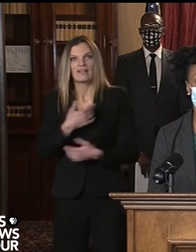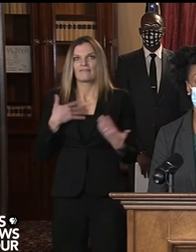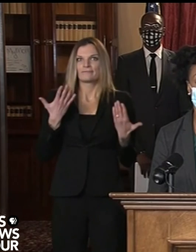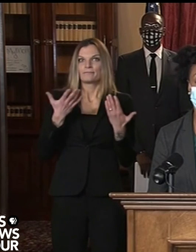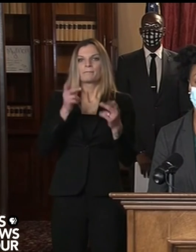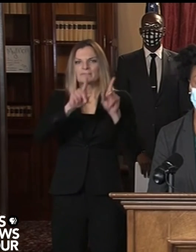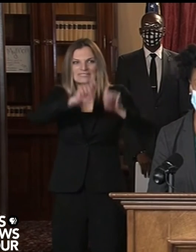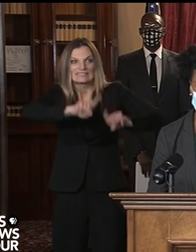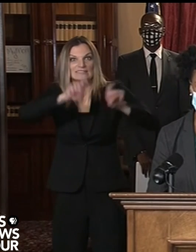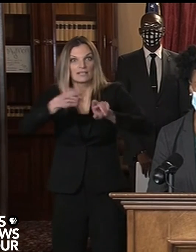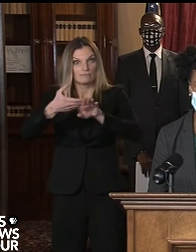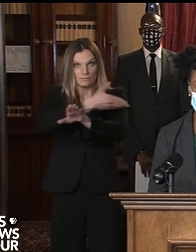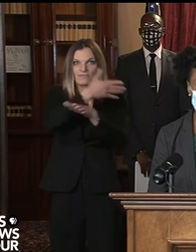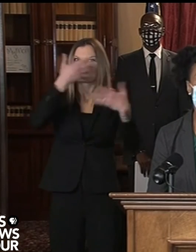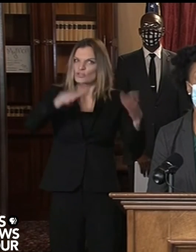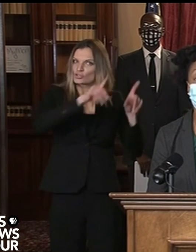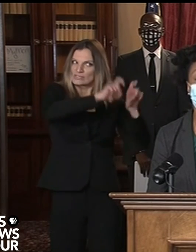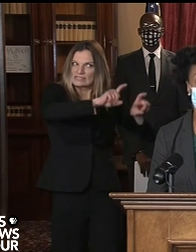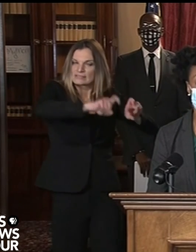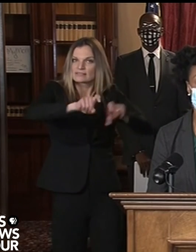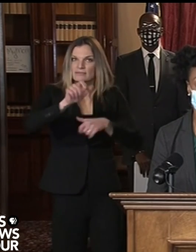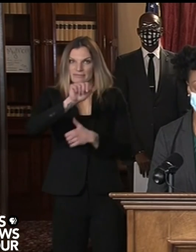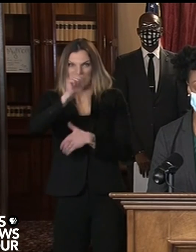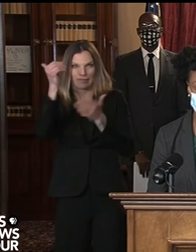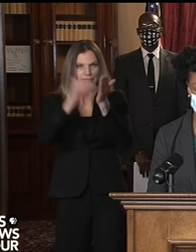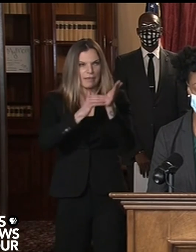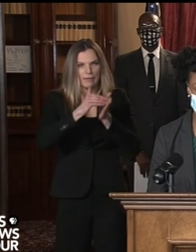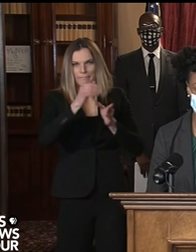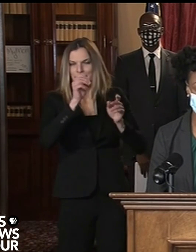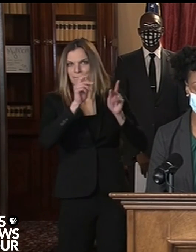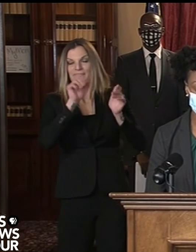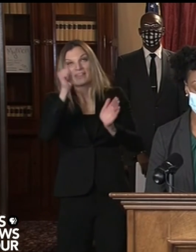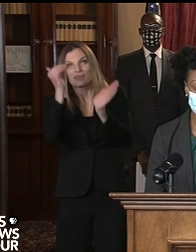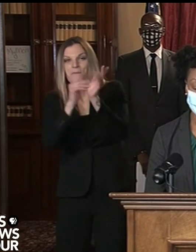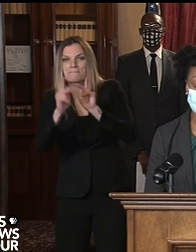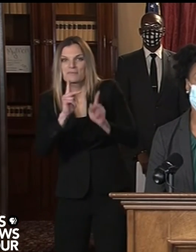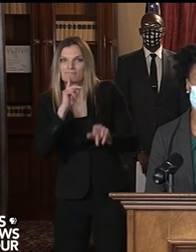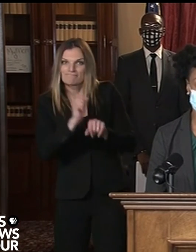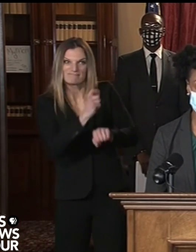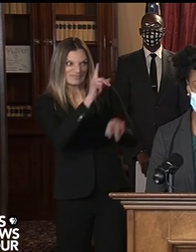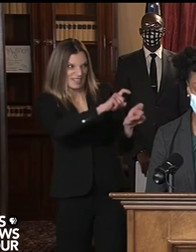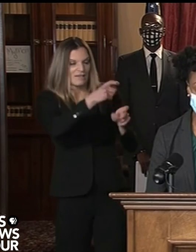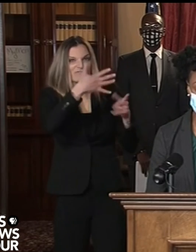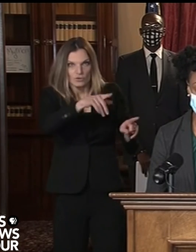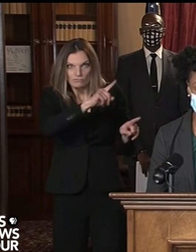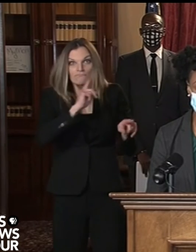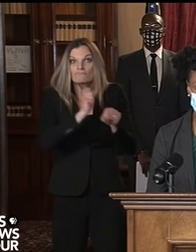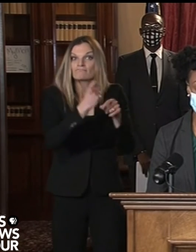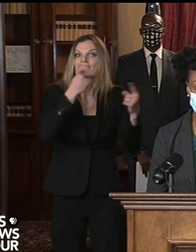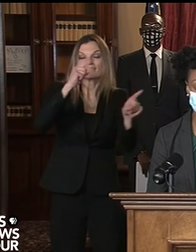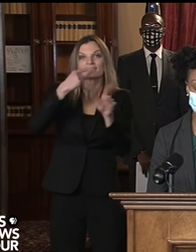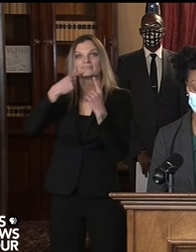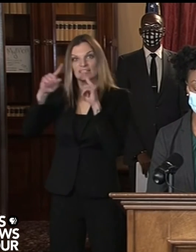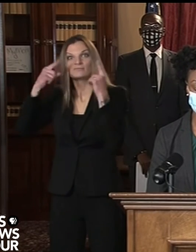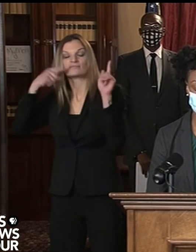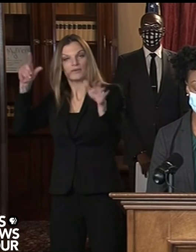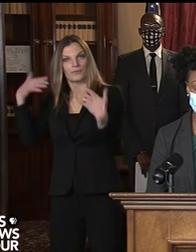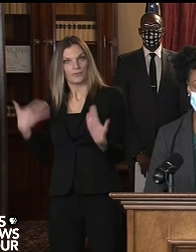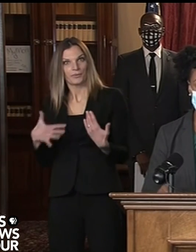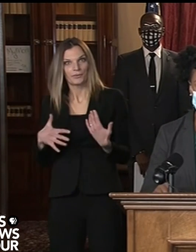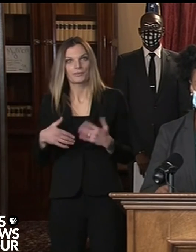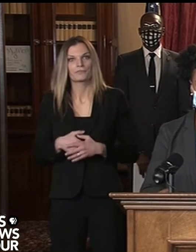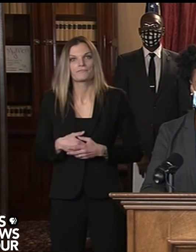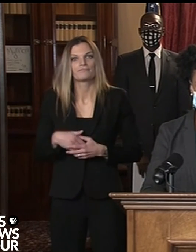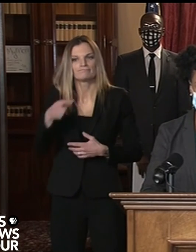the timeline has been condensed, no steps have been skipped. When this vaccine hopefully becomes available later this